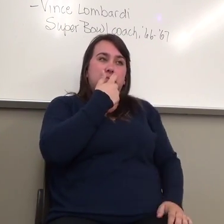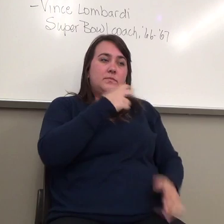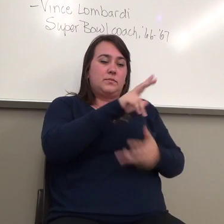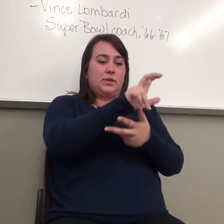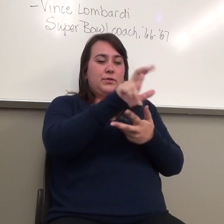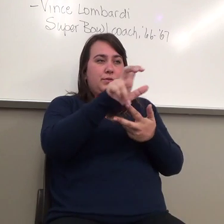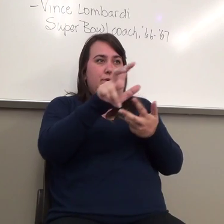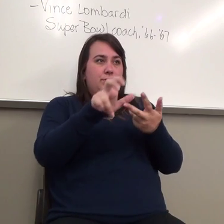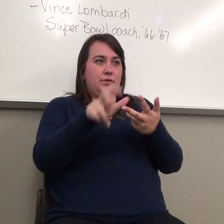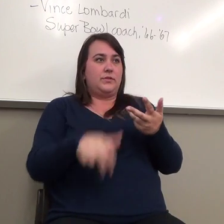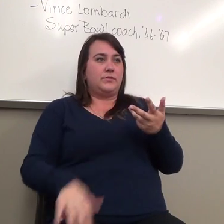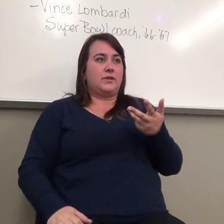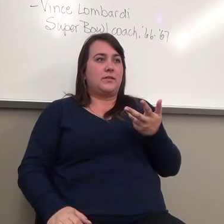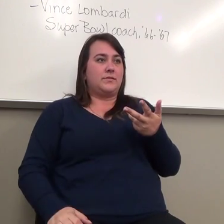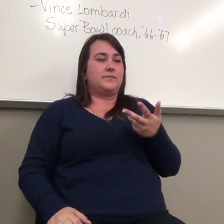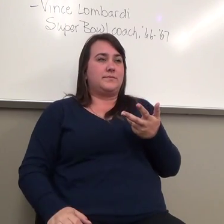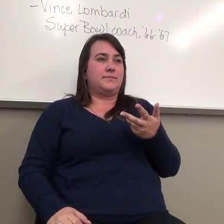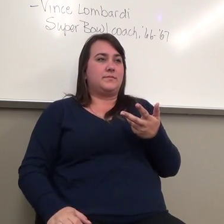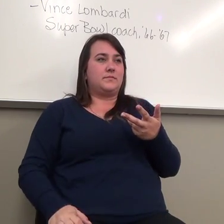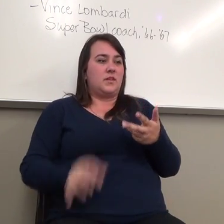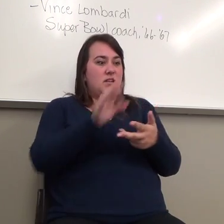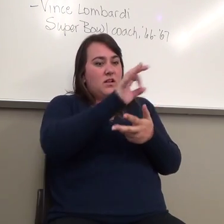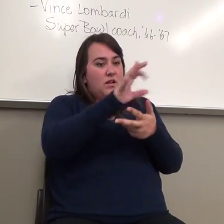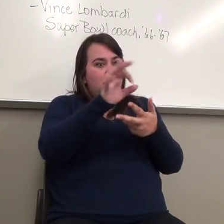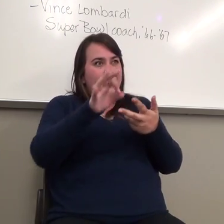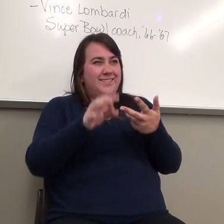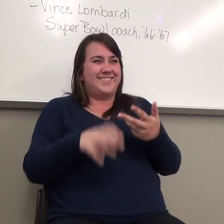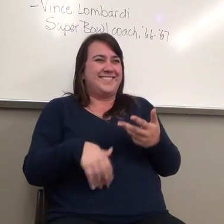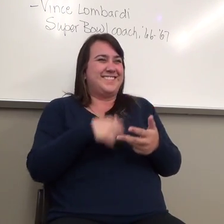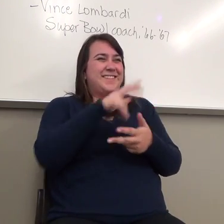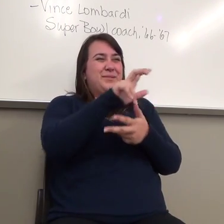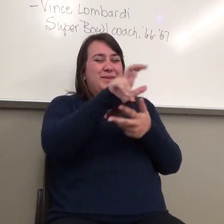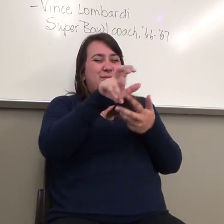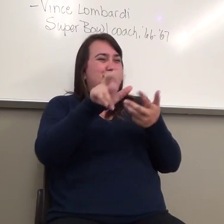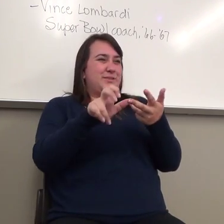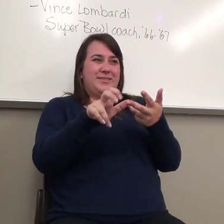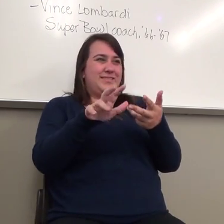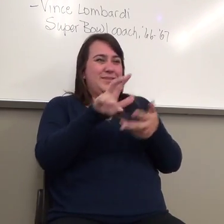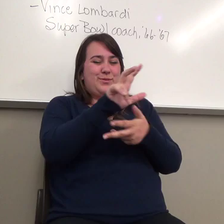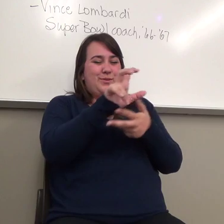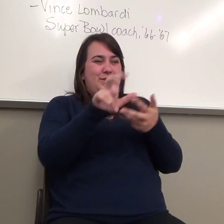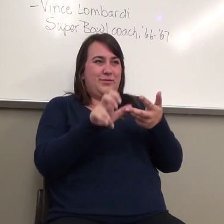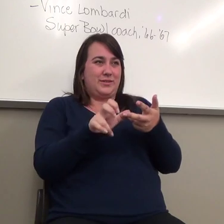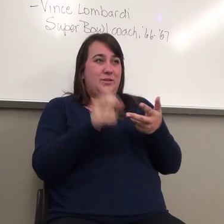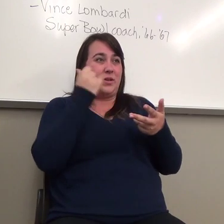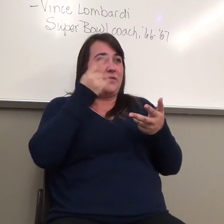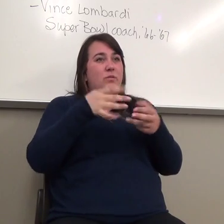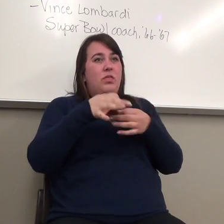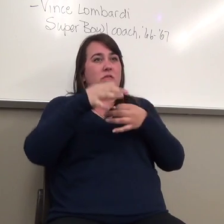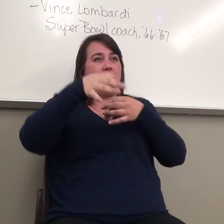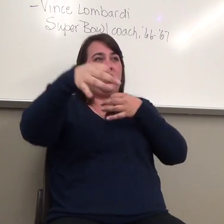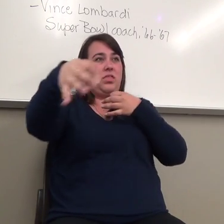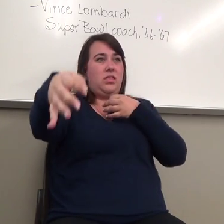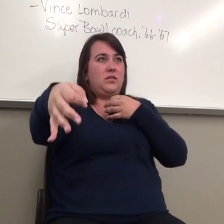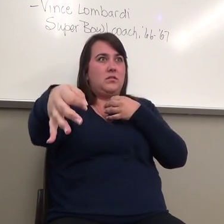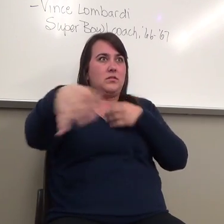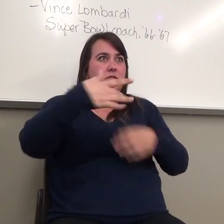Does that make sense to people? No. You see what happens when you don't do it week by week? now you've got to hustle and